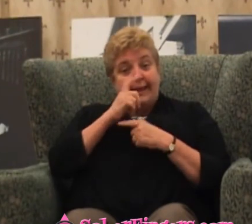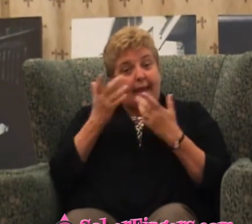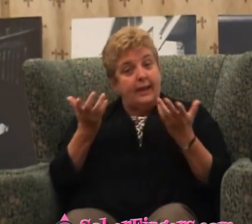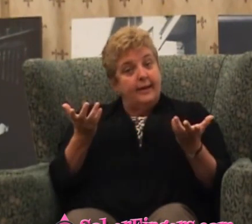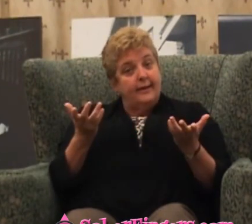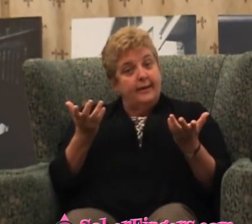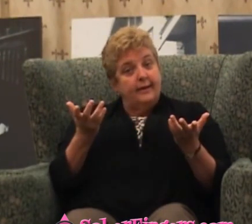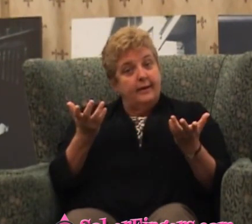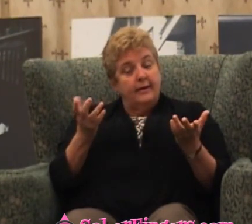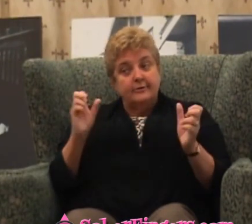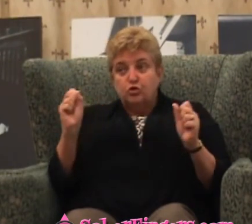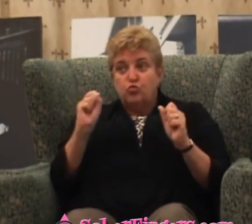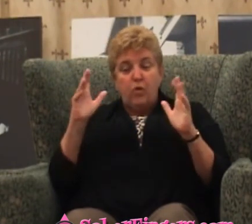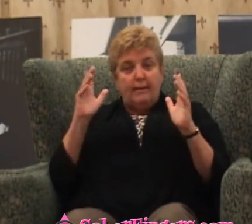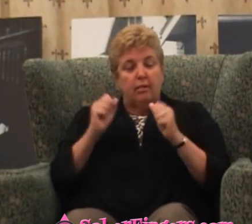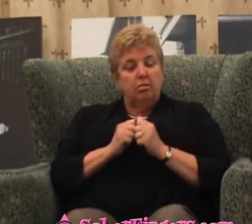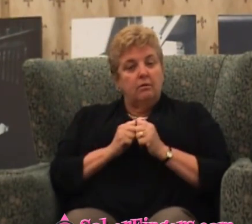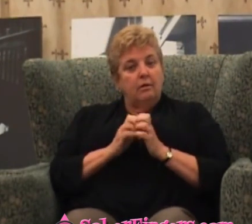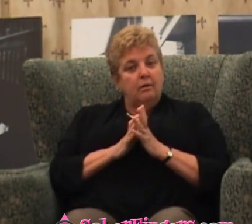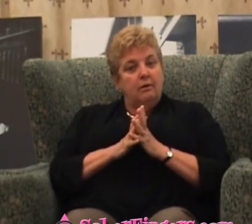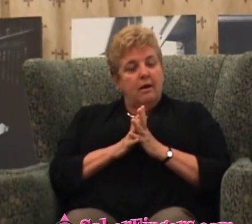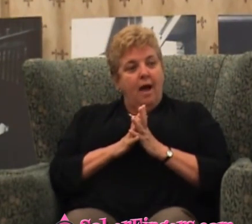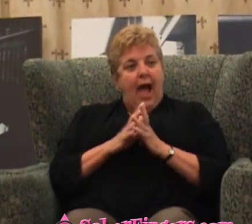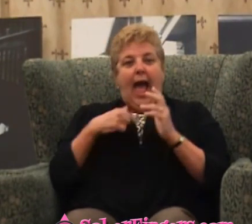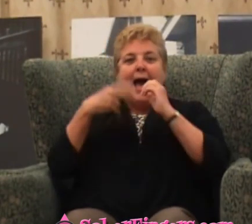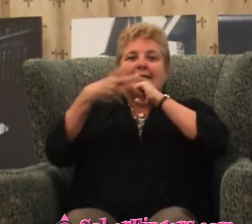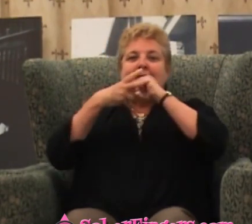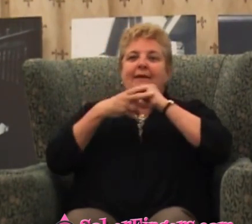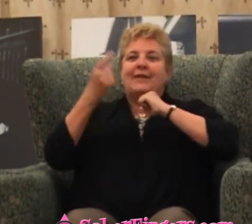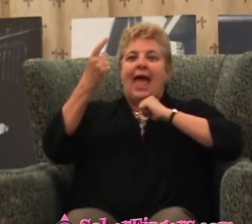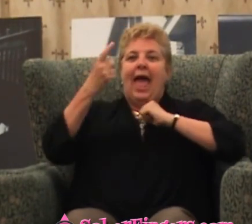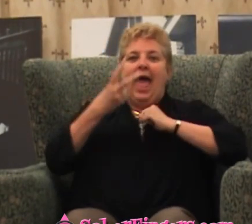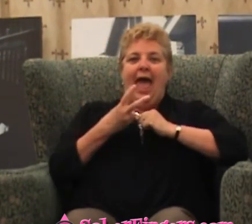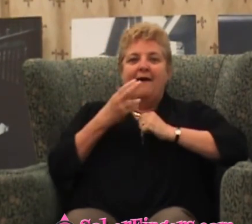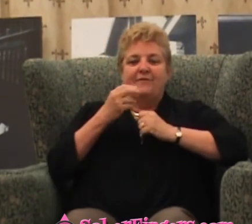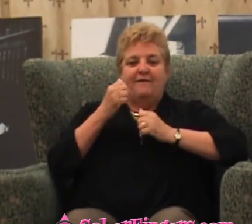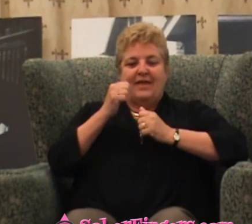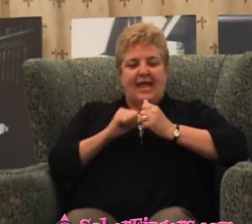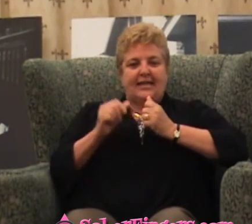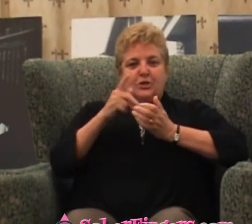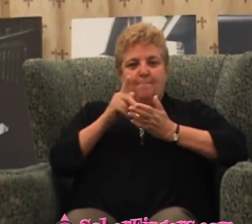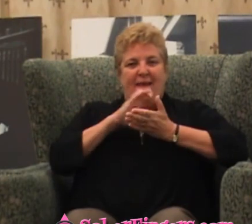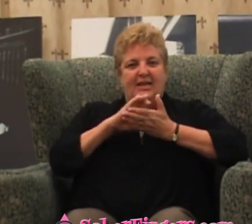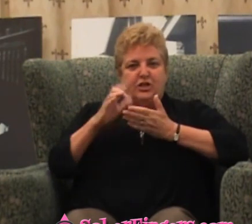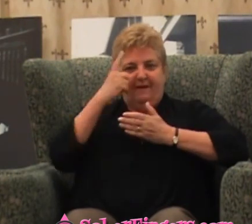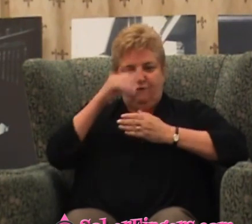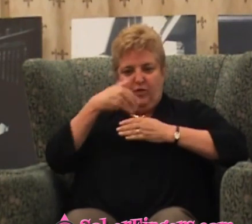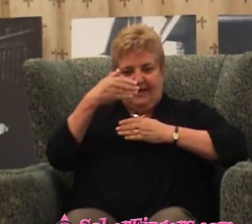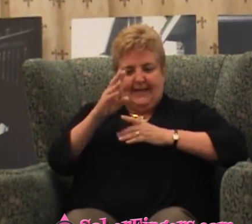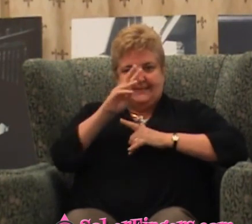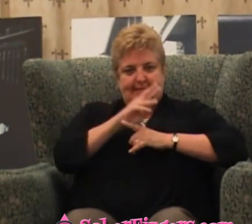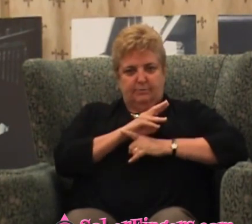Incredible. I saved half of every paycheck for the next 6 months, and I wrote a check